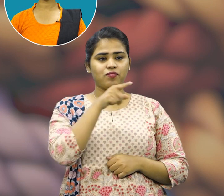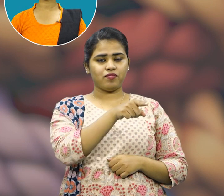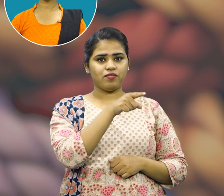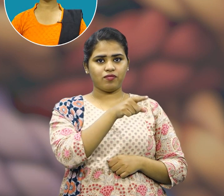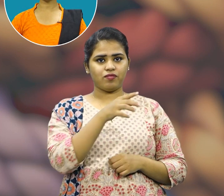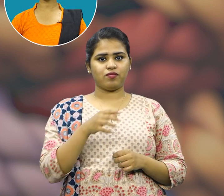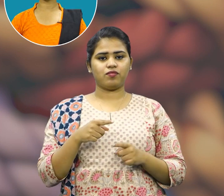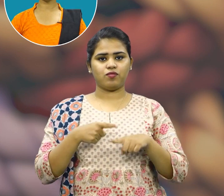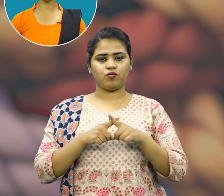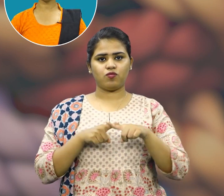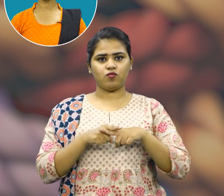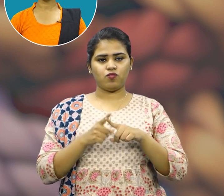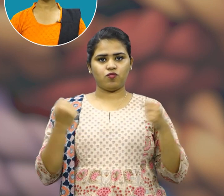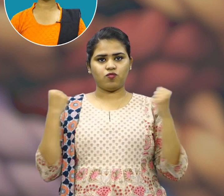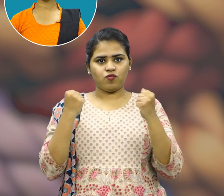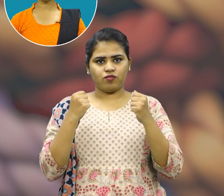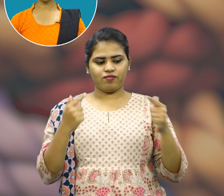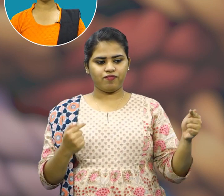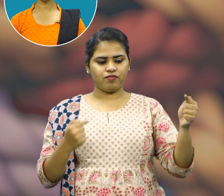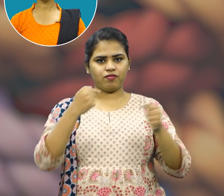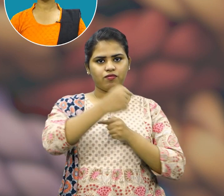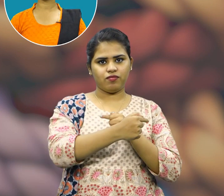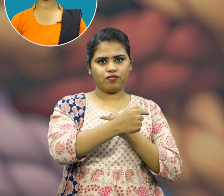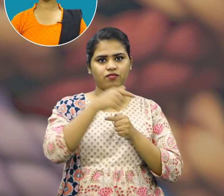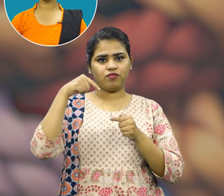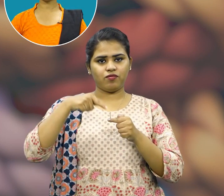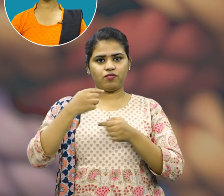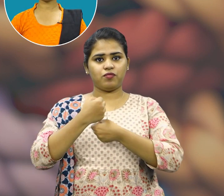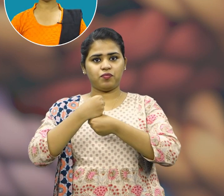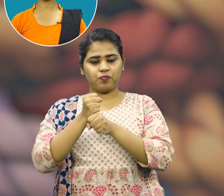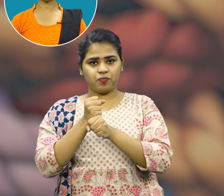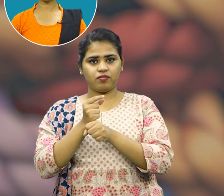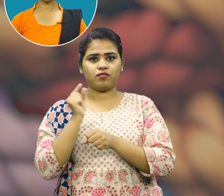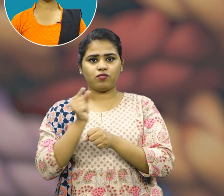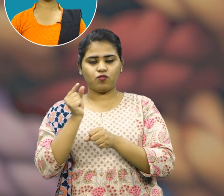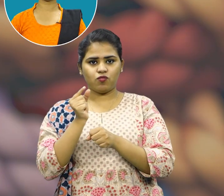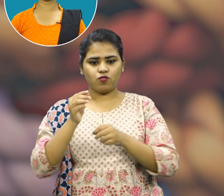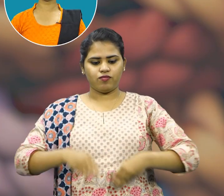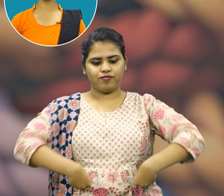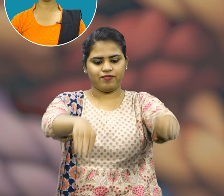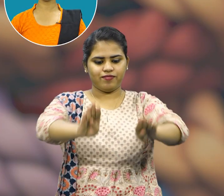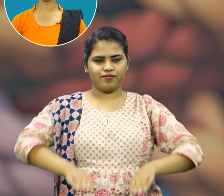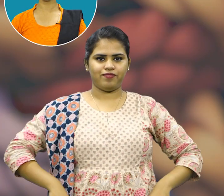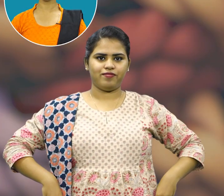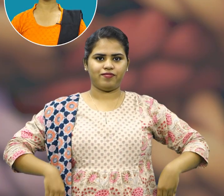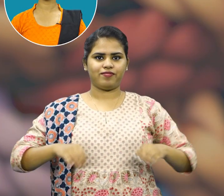Nylon has replaced wool as the fiber which is used in carpets.